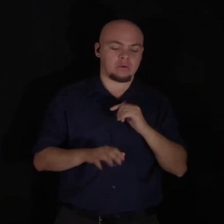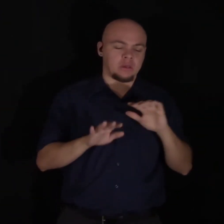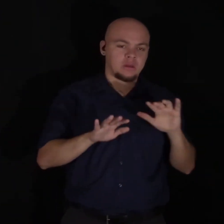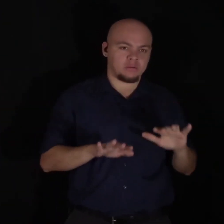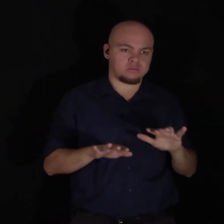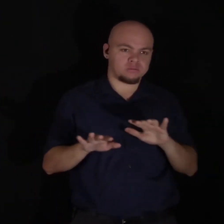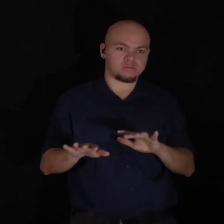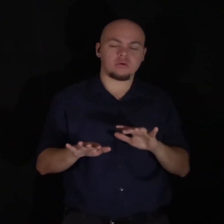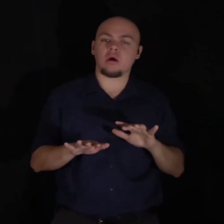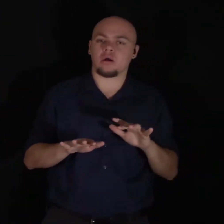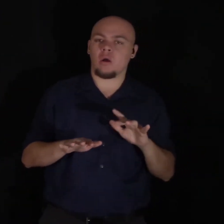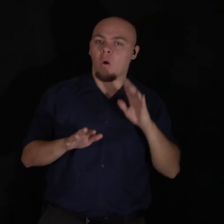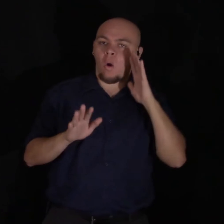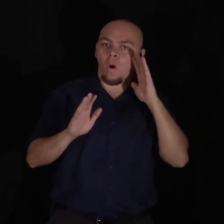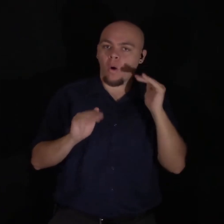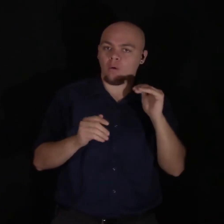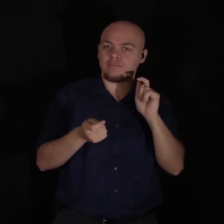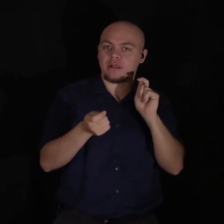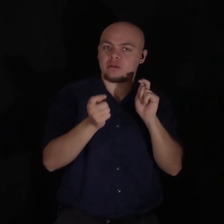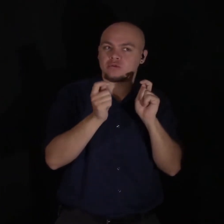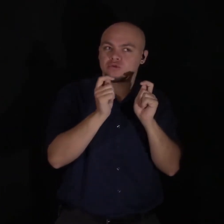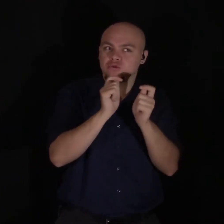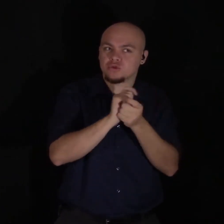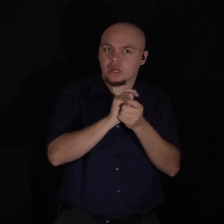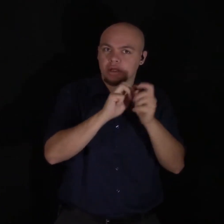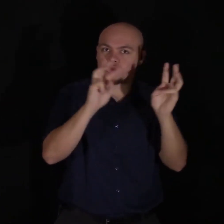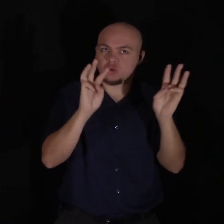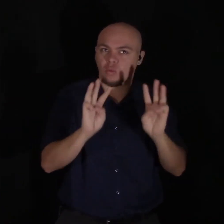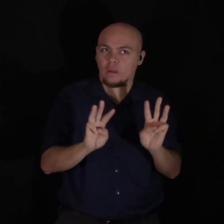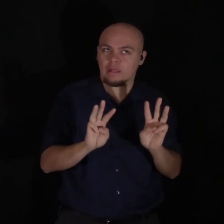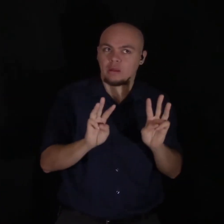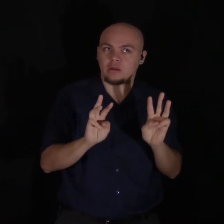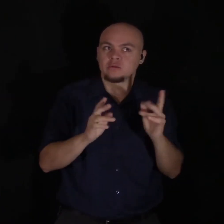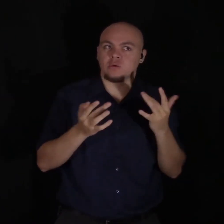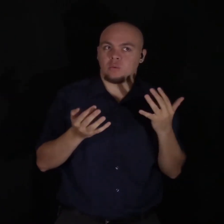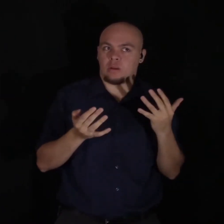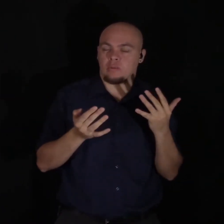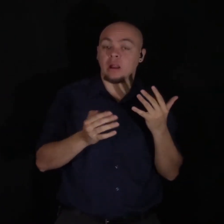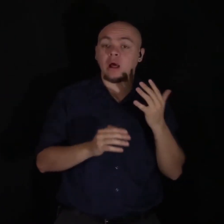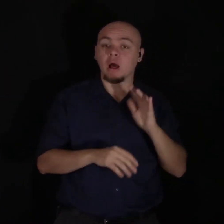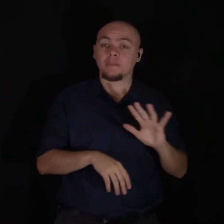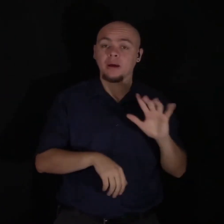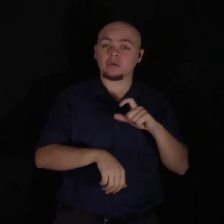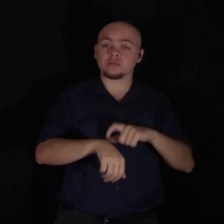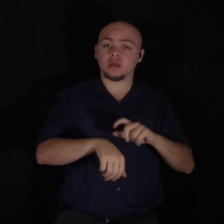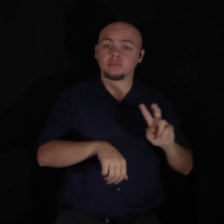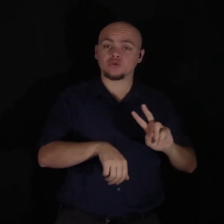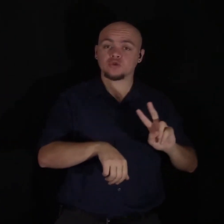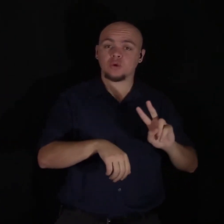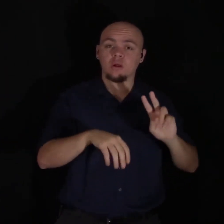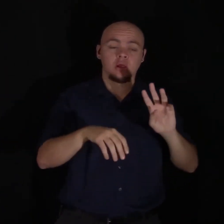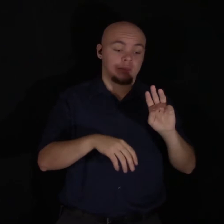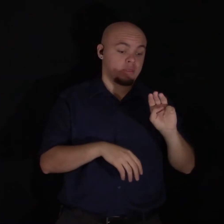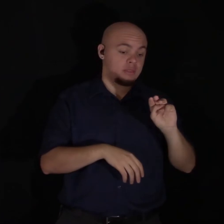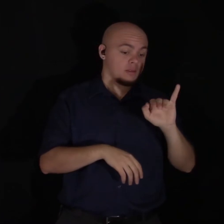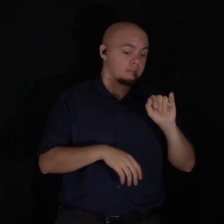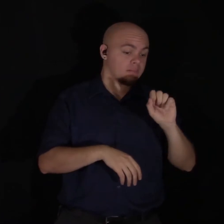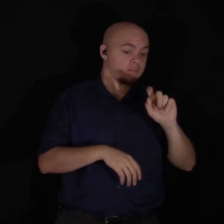take place in the atmosphere and weather. About 2 o'clock the mist cleared away, and we